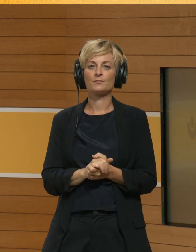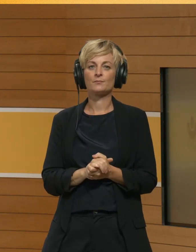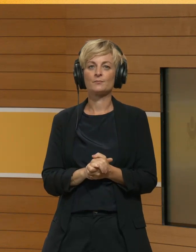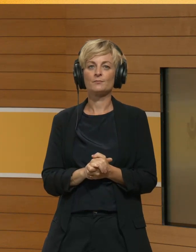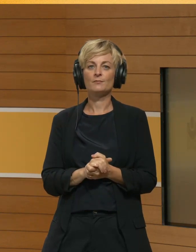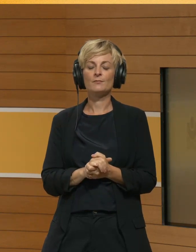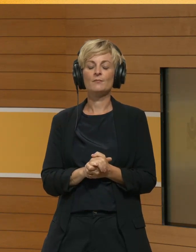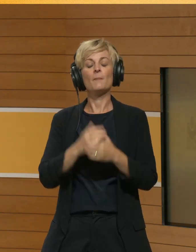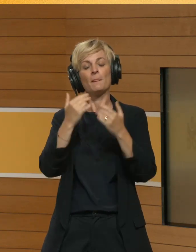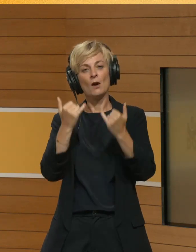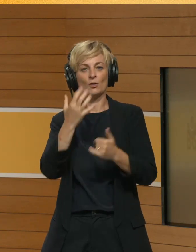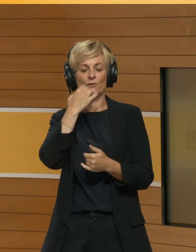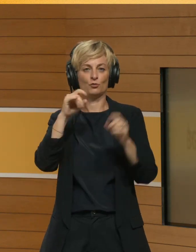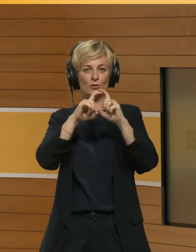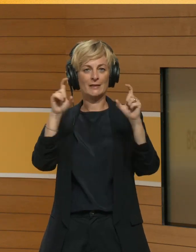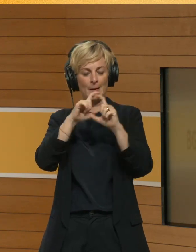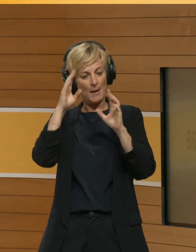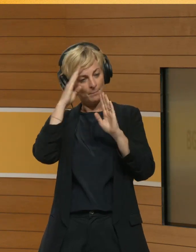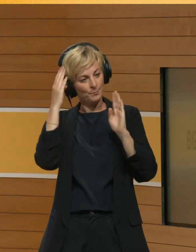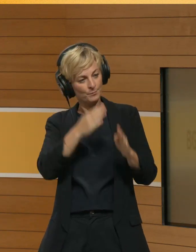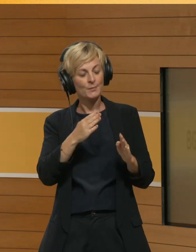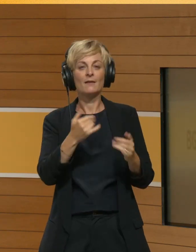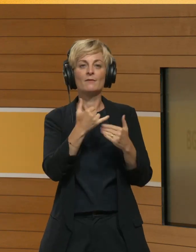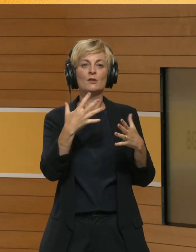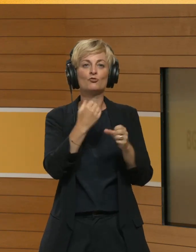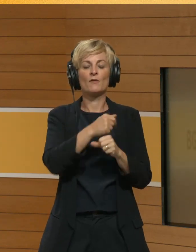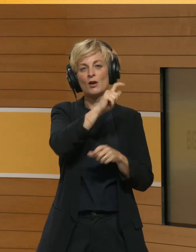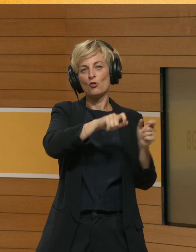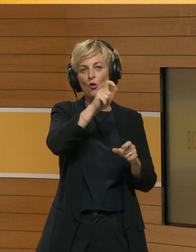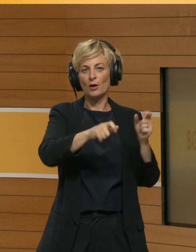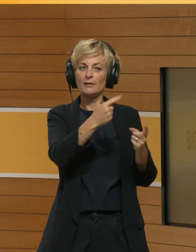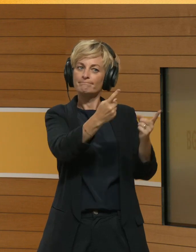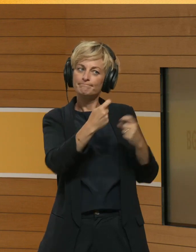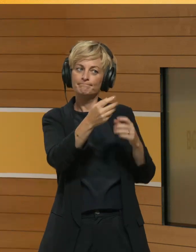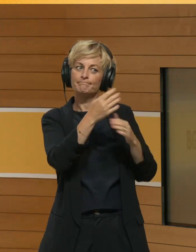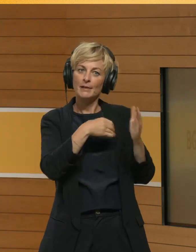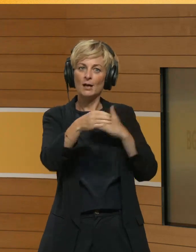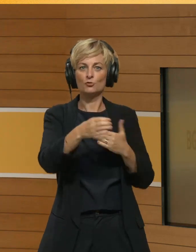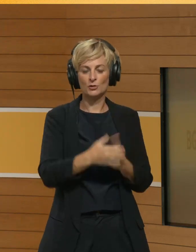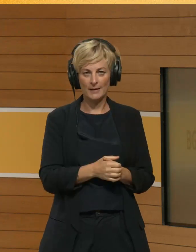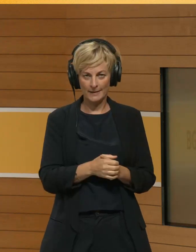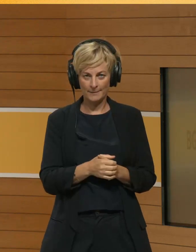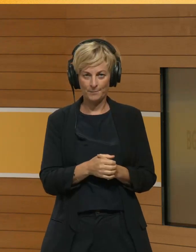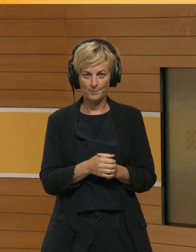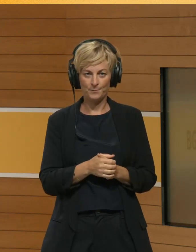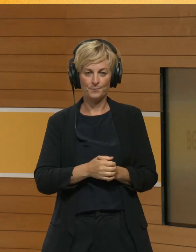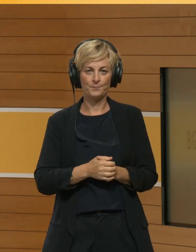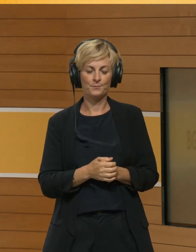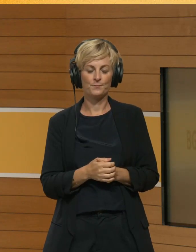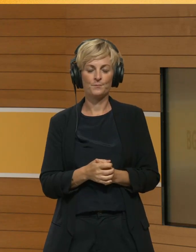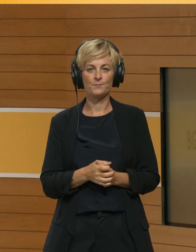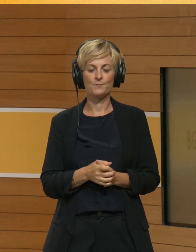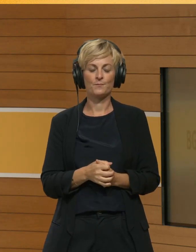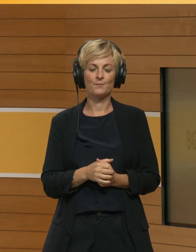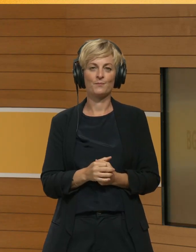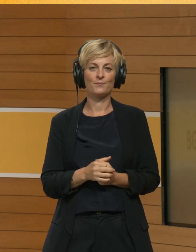Because even before we had a little onboarding process, so it's